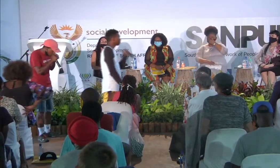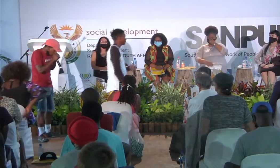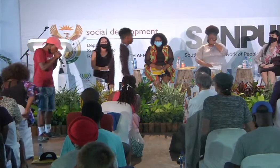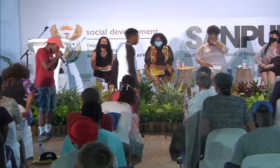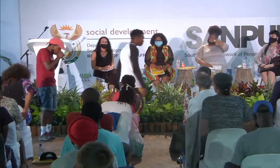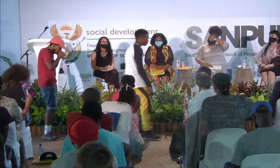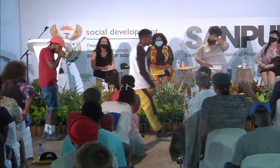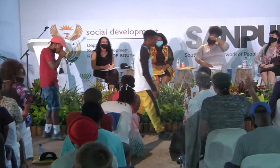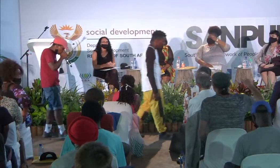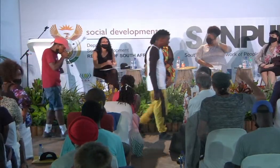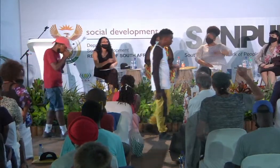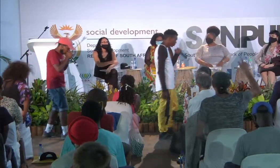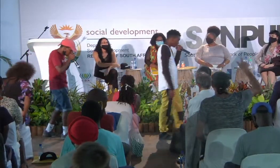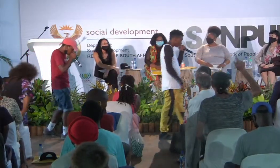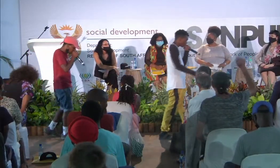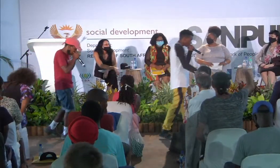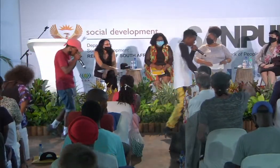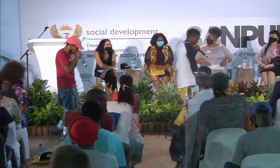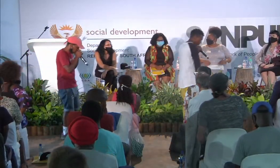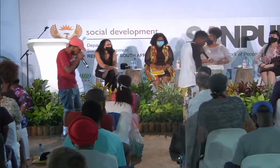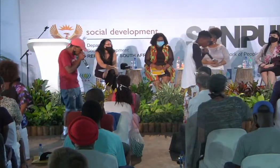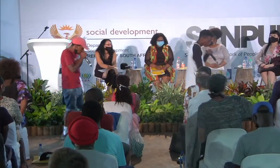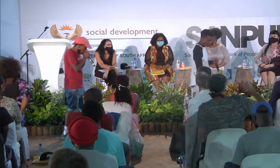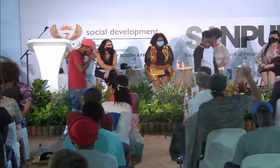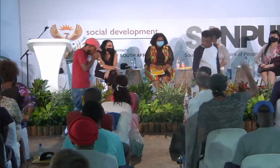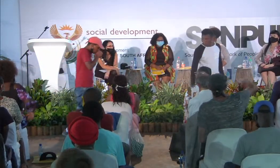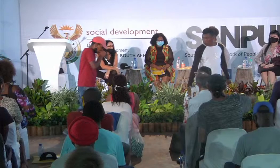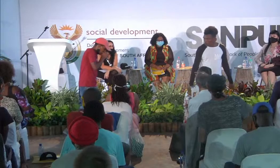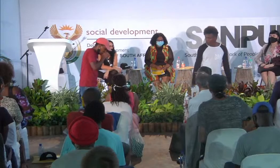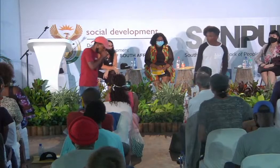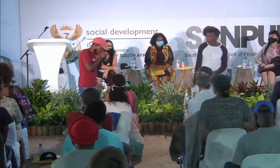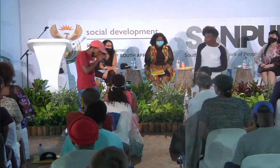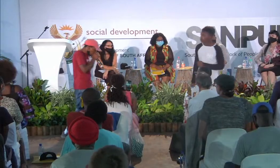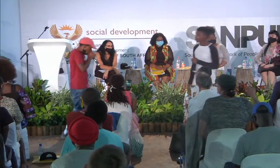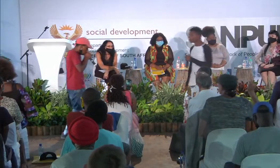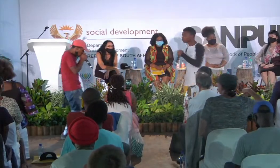See. What's up?